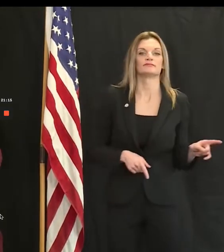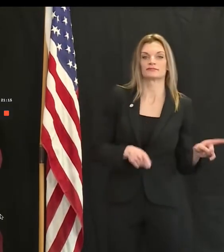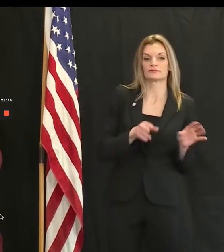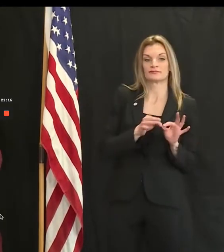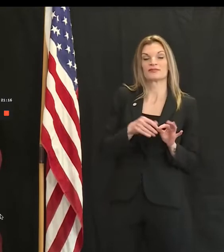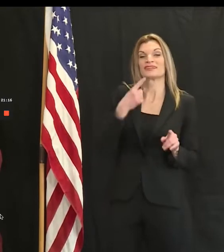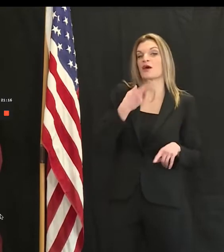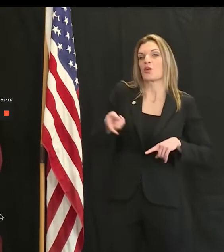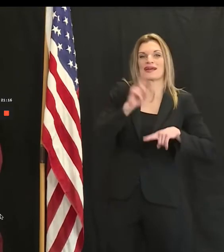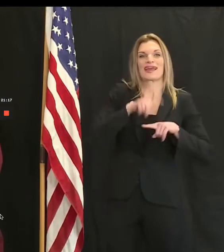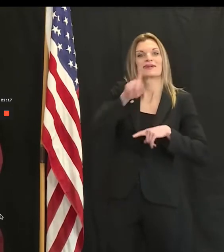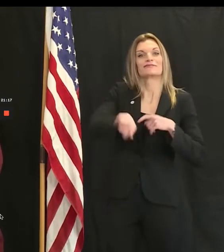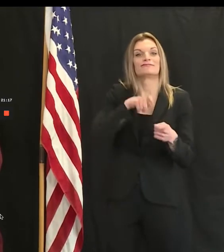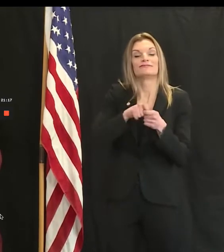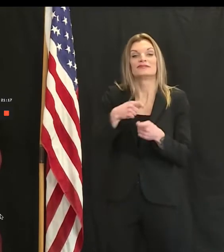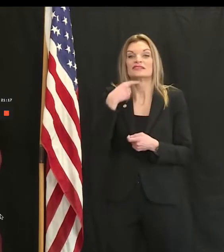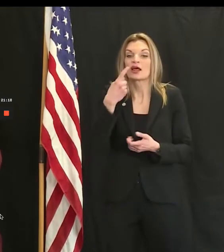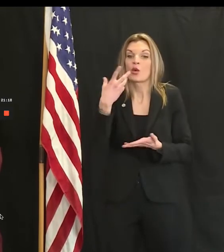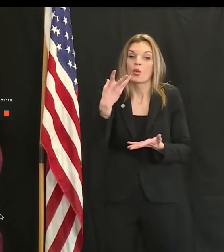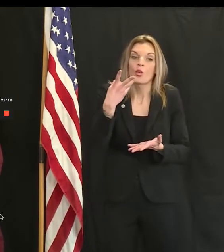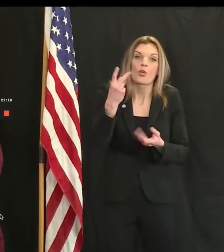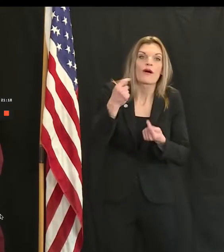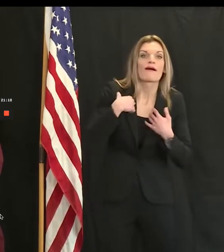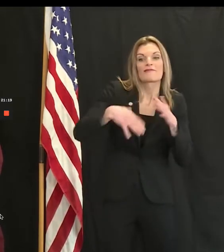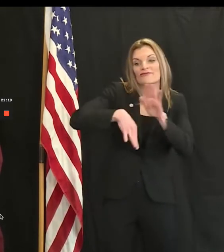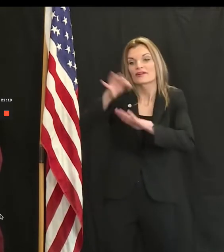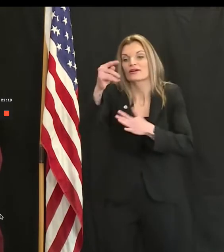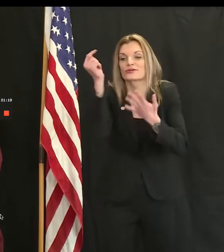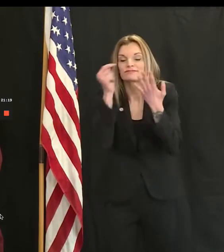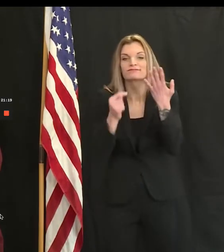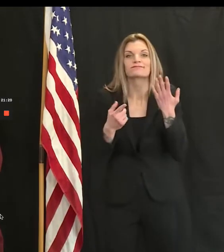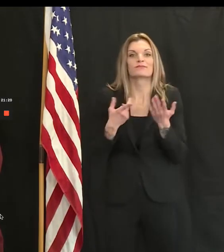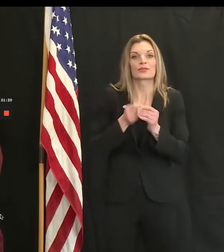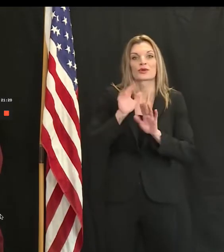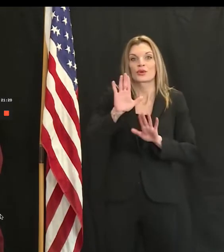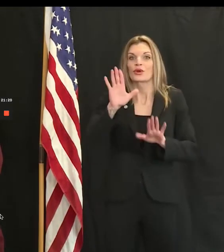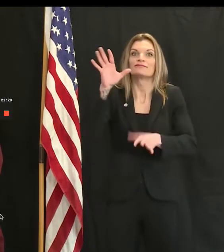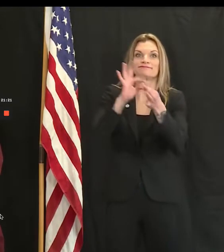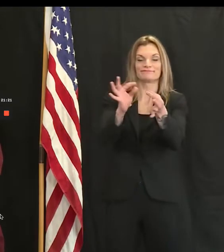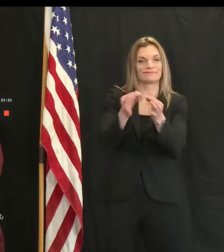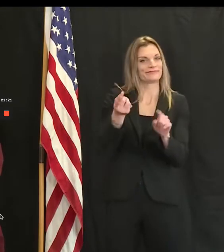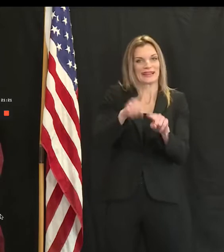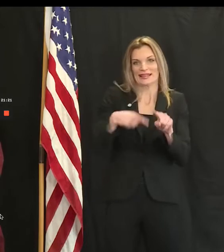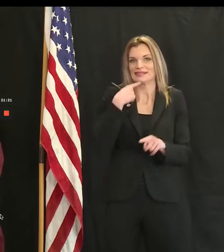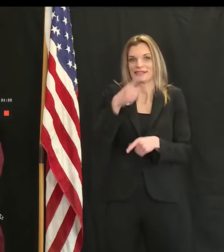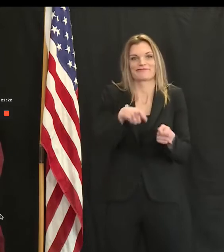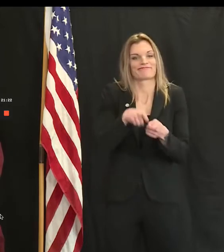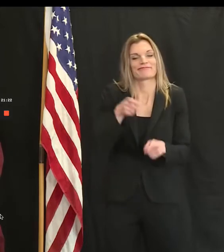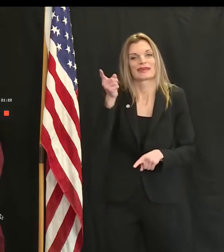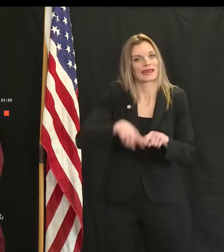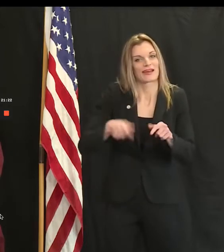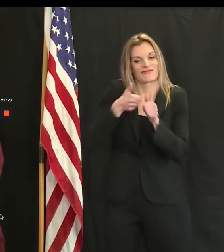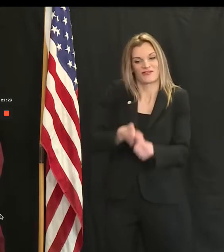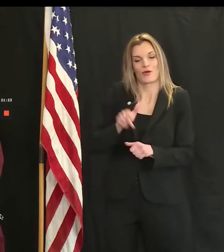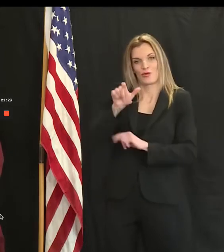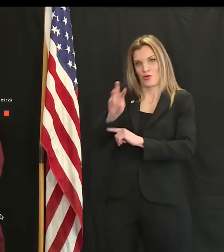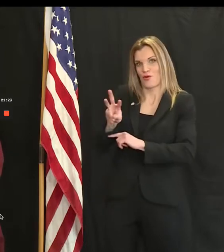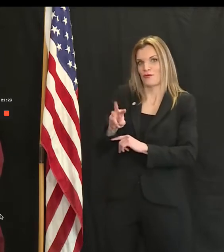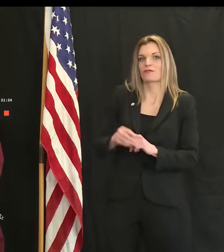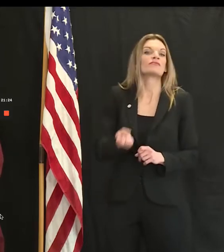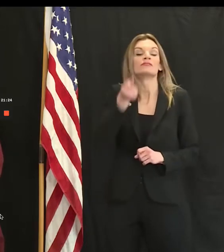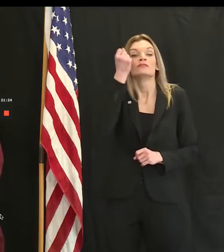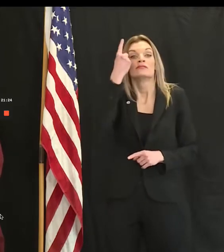can't comment on the specific or the evidence or testimony taken in this case. But what I can tell you is based on the evidence we charged because